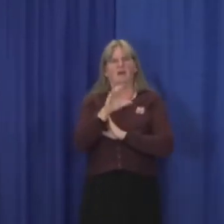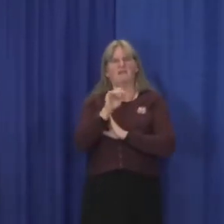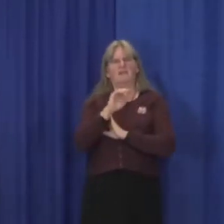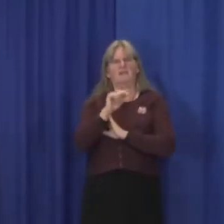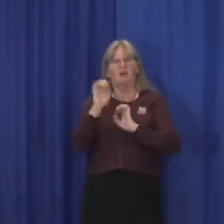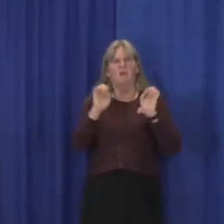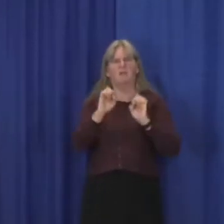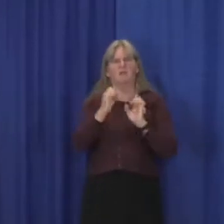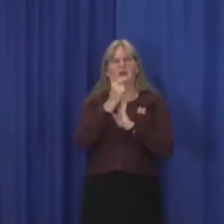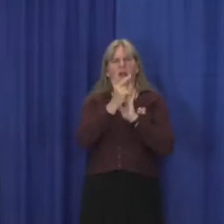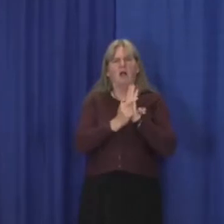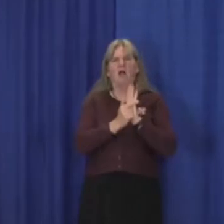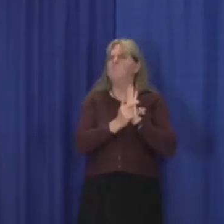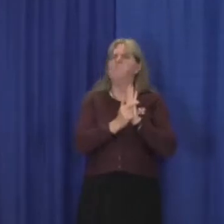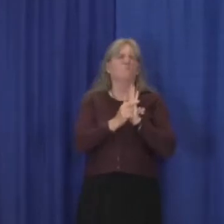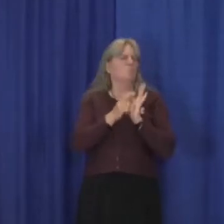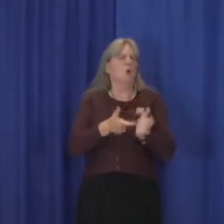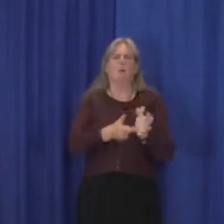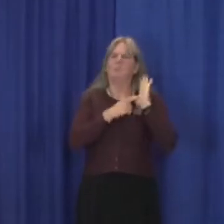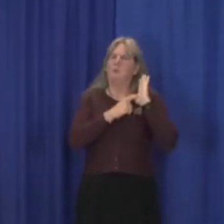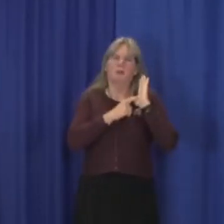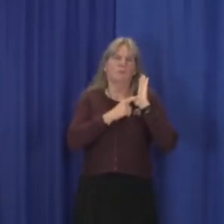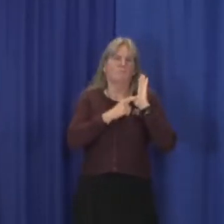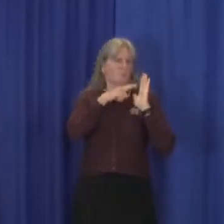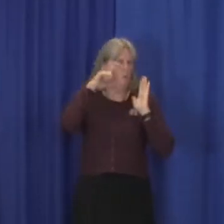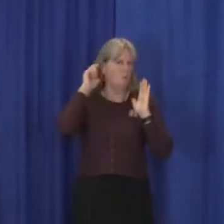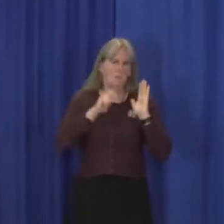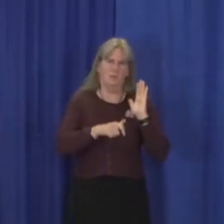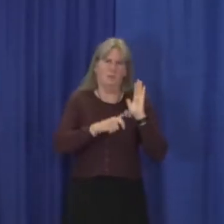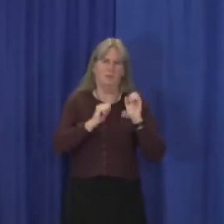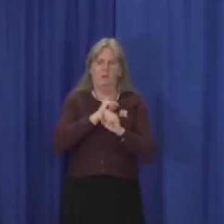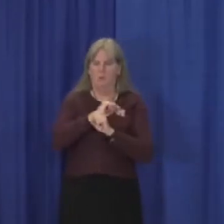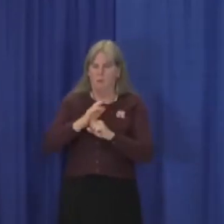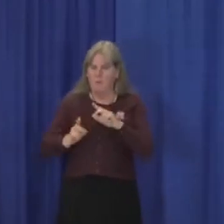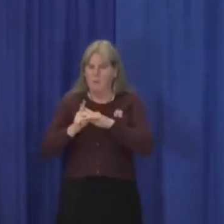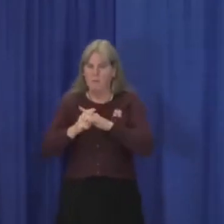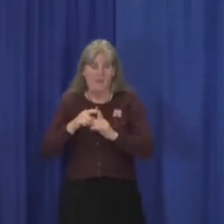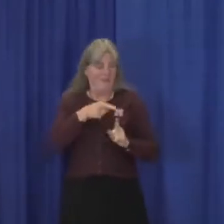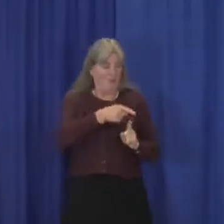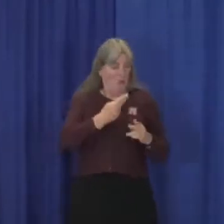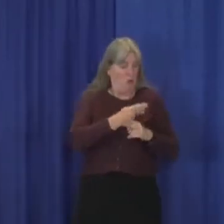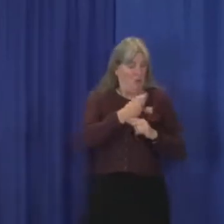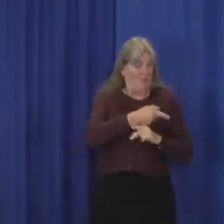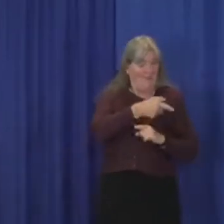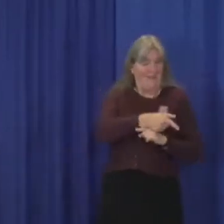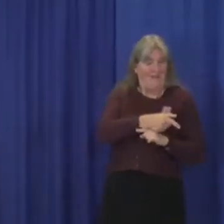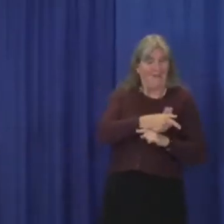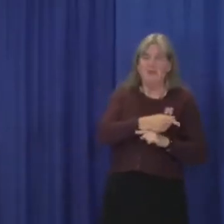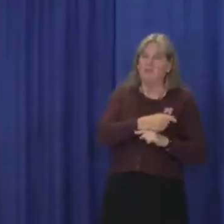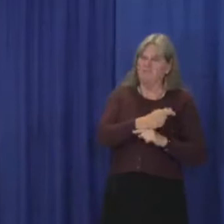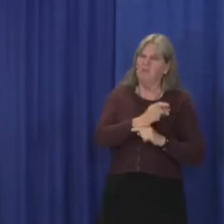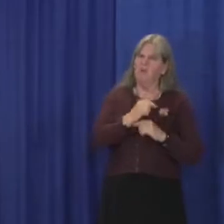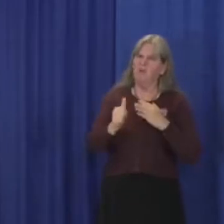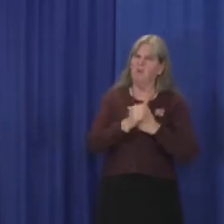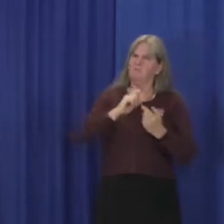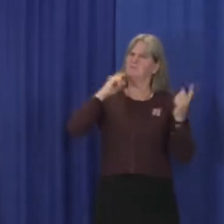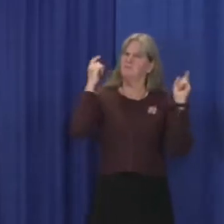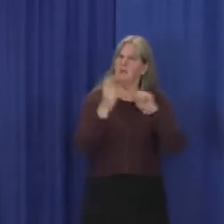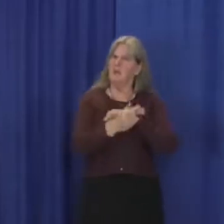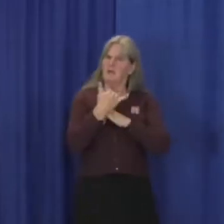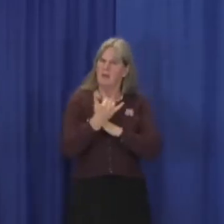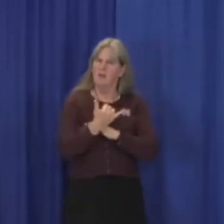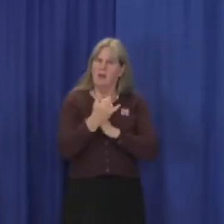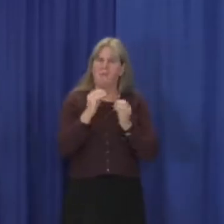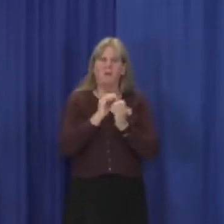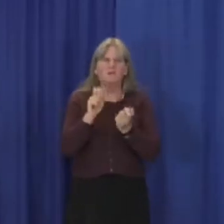is no longer required to manage the impacts of the COVID-19 pandemic. The risks have changed, and a more